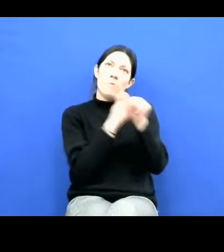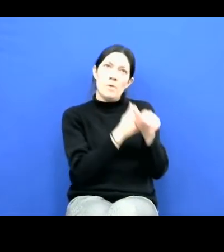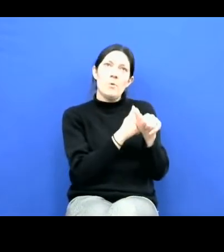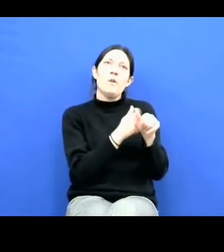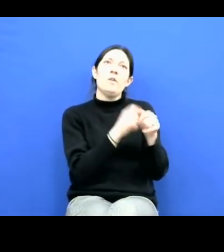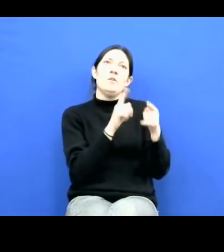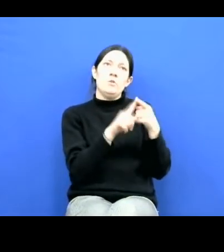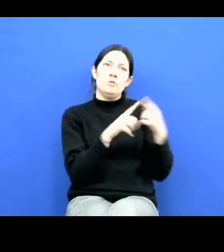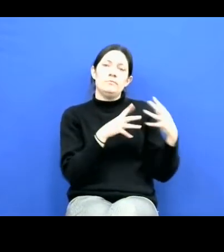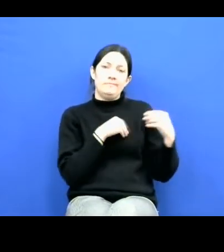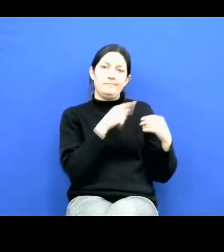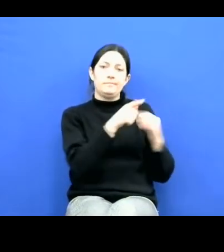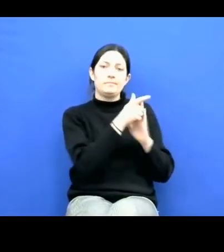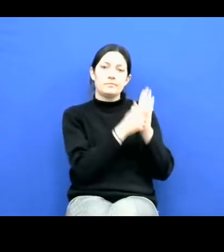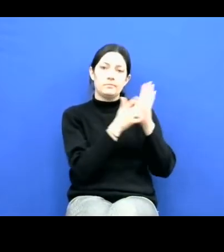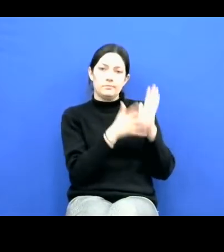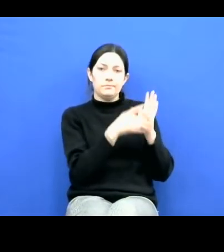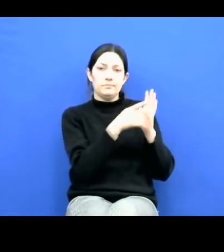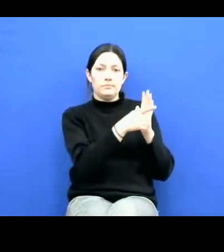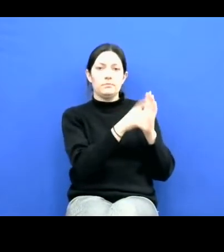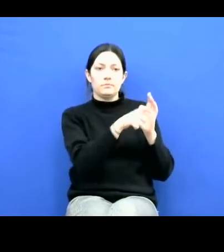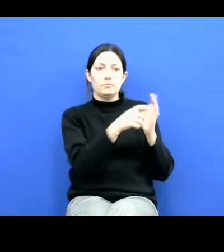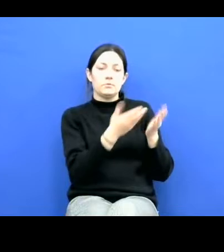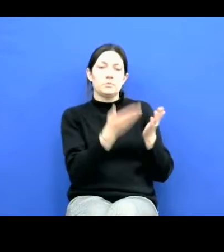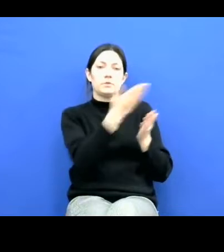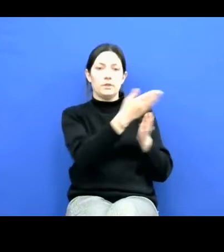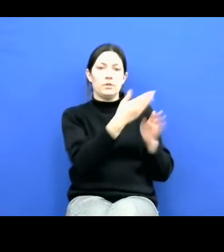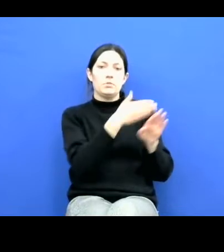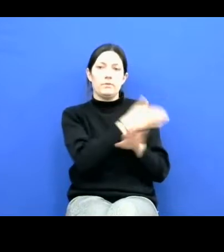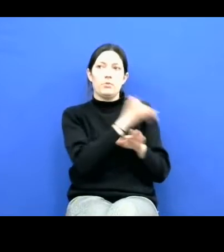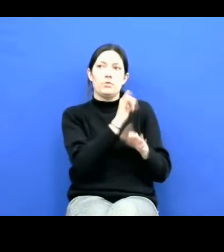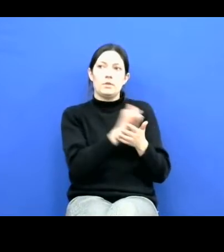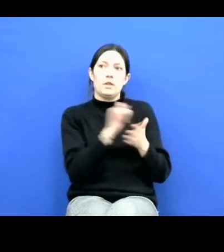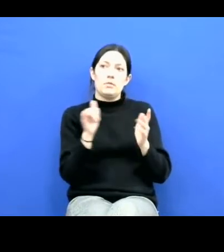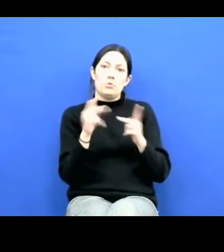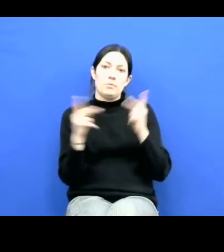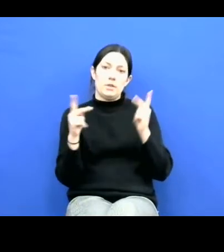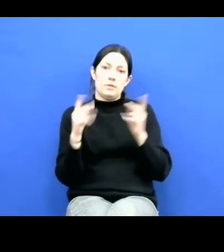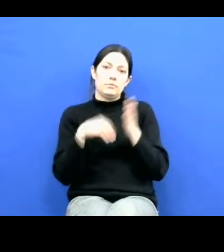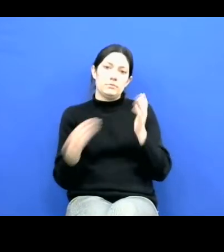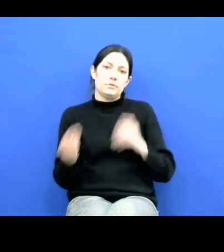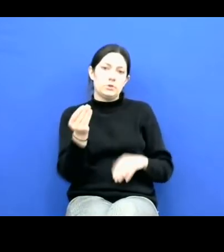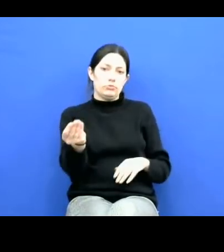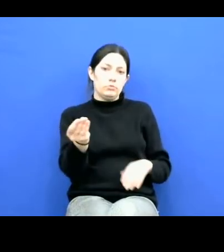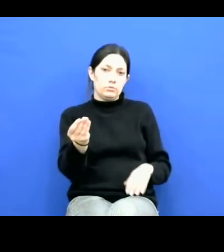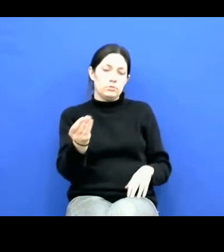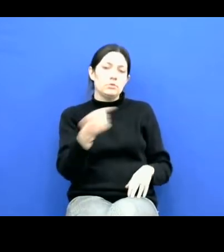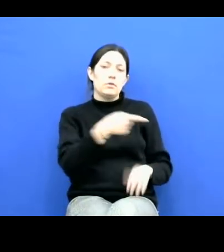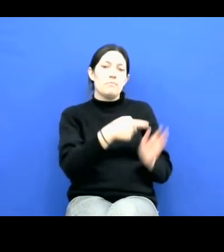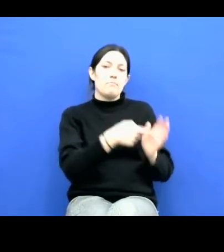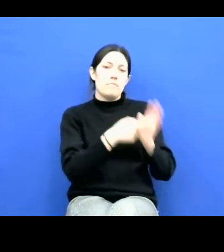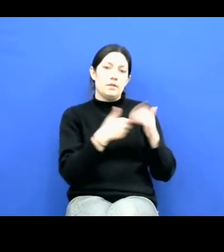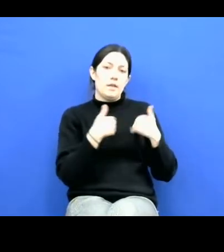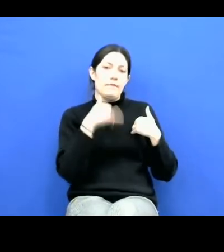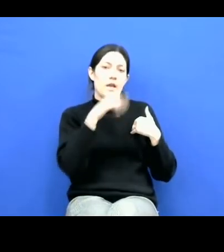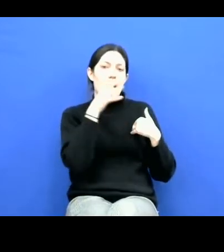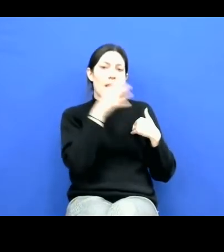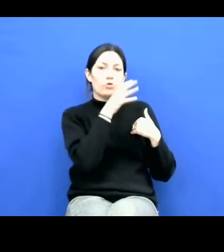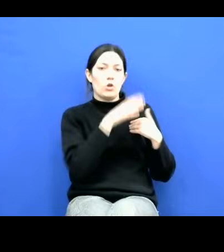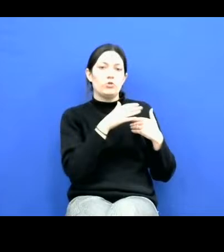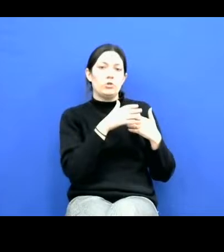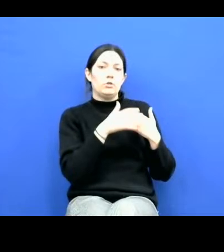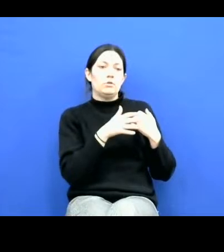shall be filed in the Monroe County Clerk's office prior to the issuing of a building permit. So they have to have that agricultural easement in place